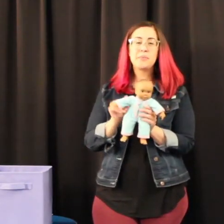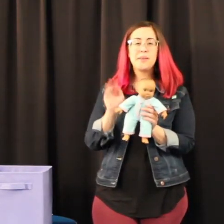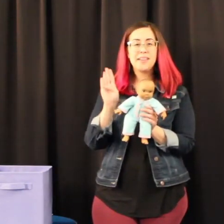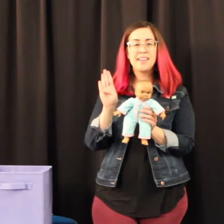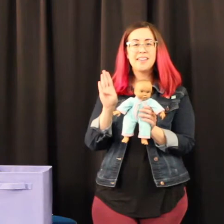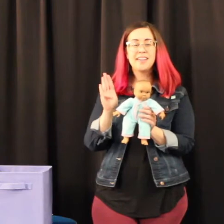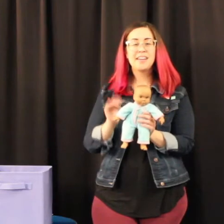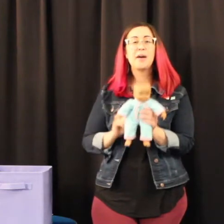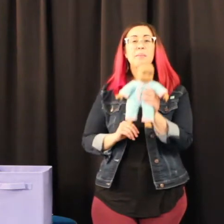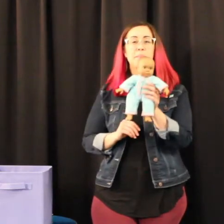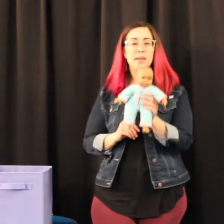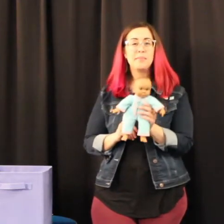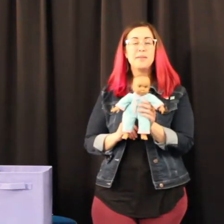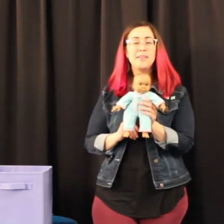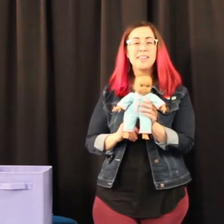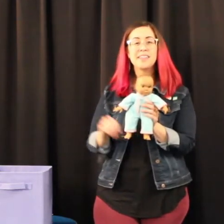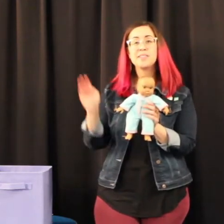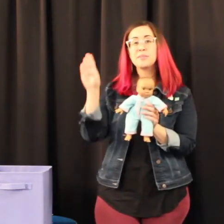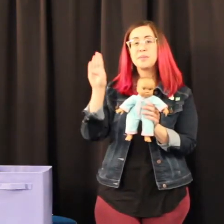B. Baby begins with B.